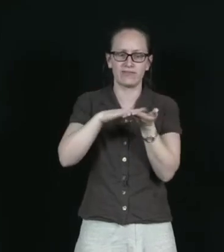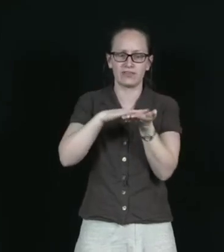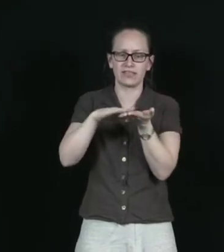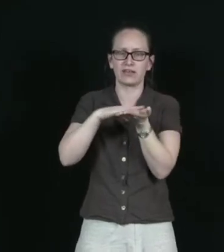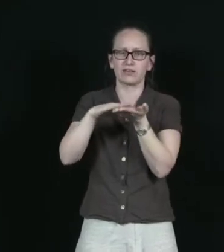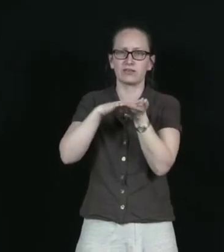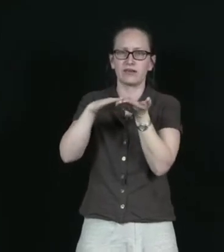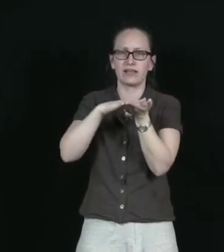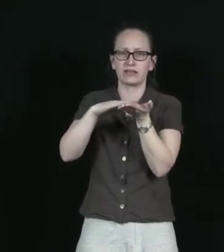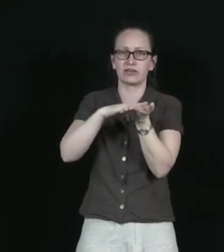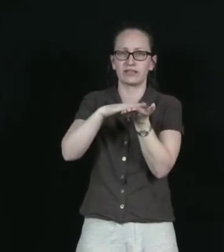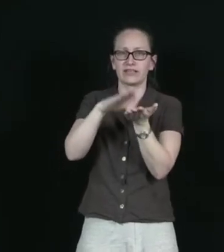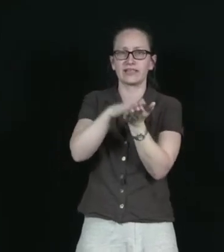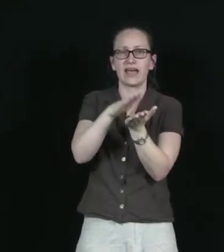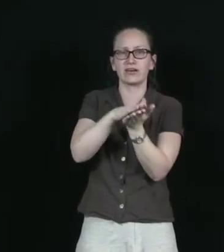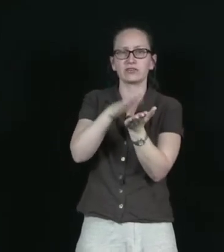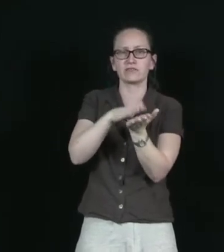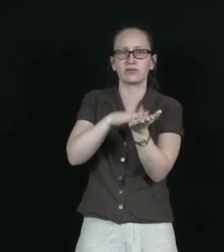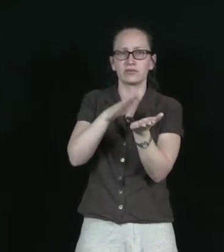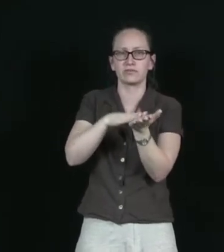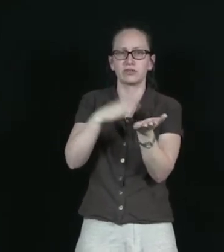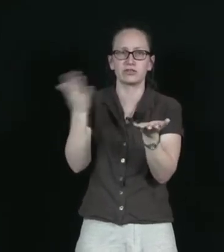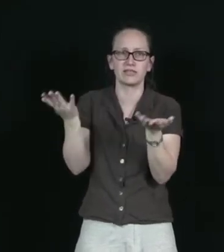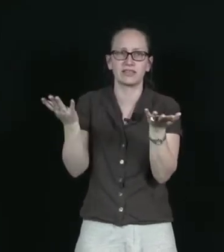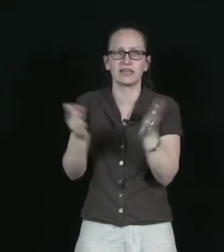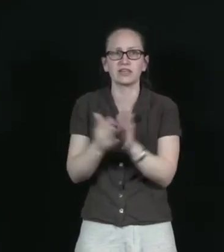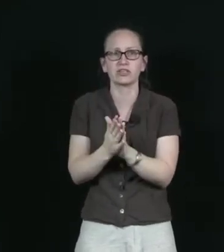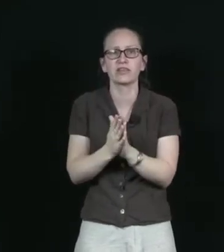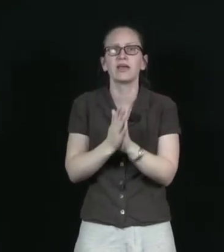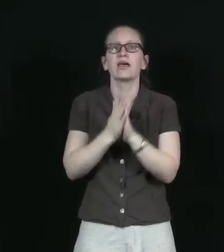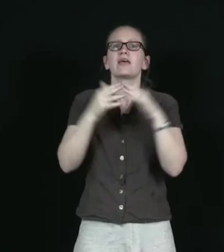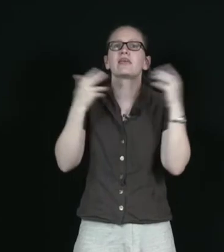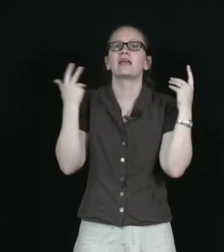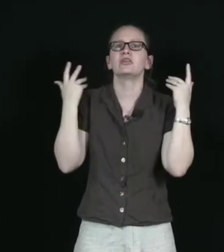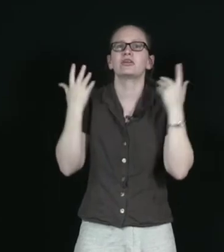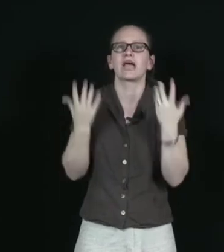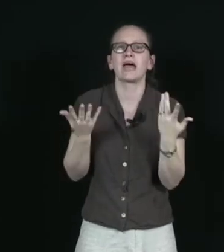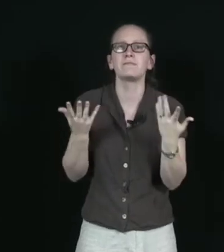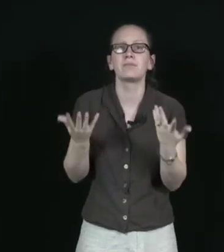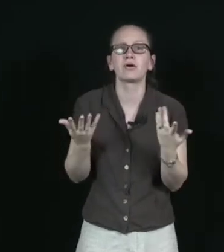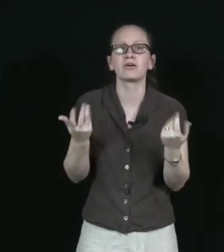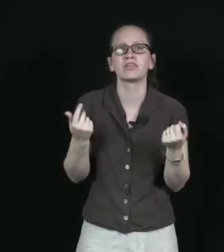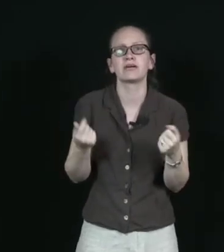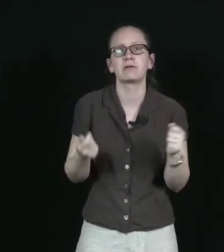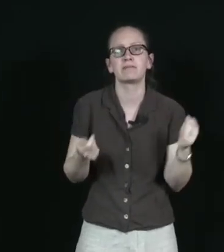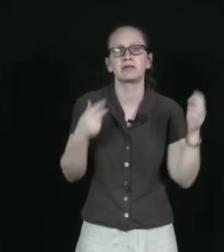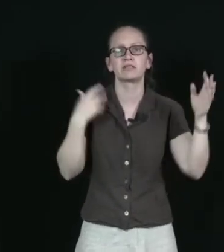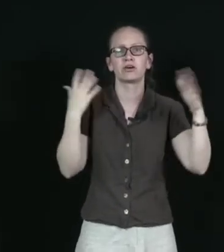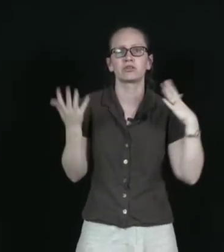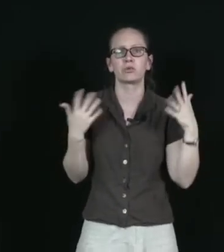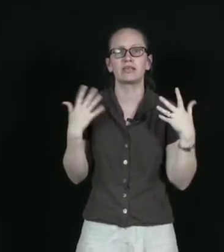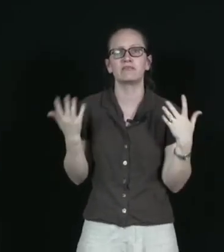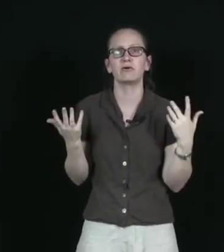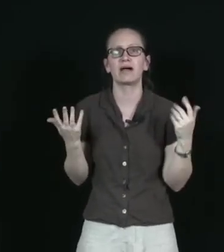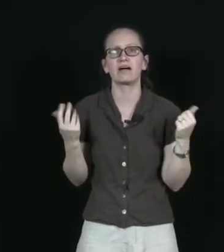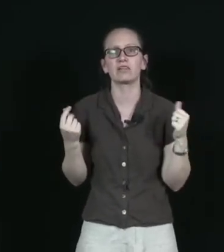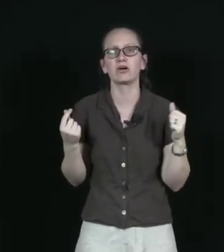have a set of electronic scales for use in the kitchen, then you can borrow the equipment on 24-hour